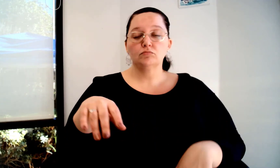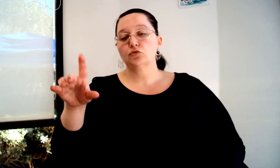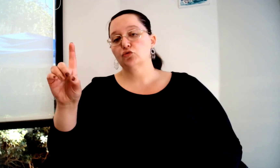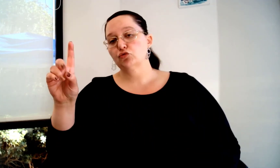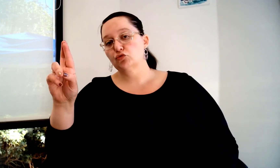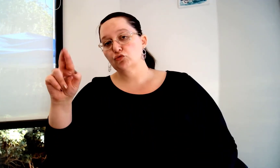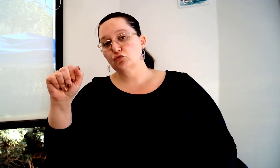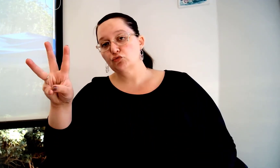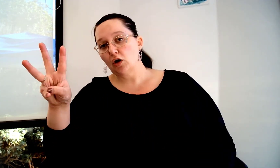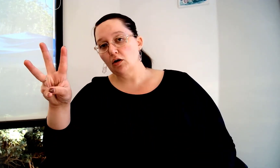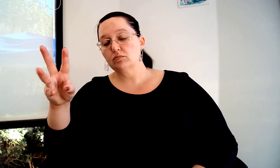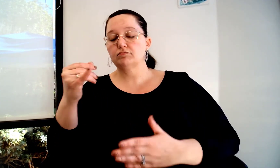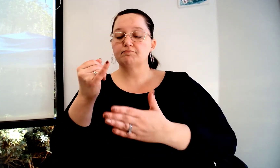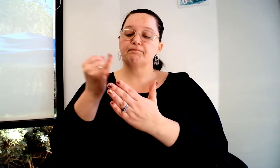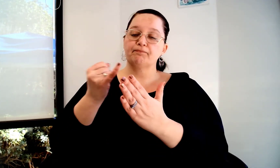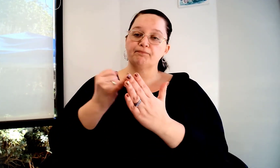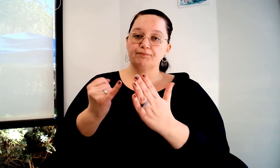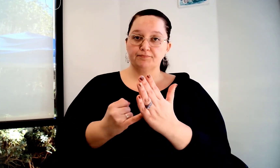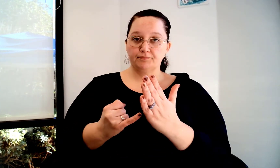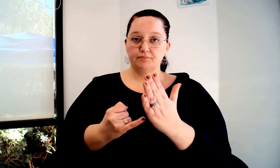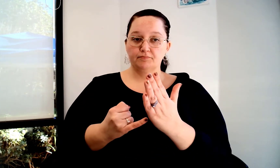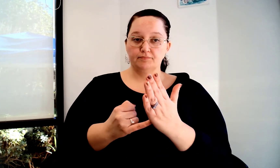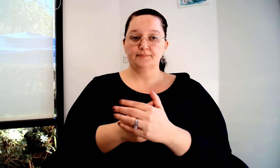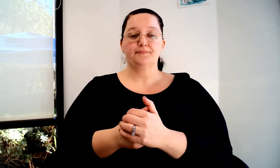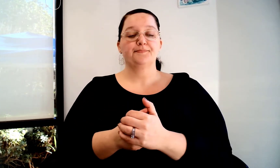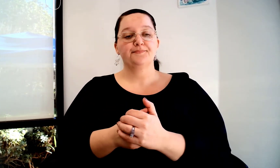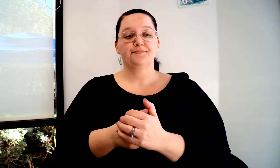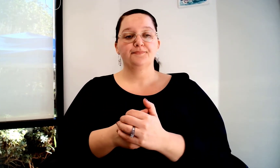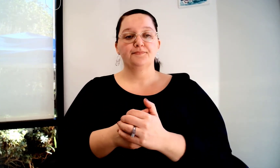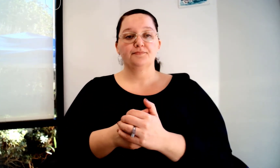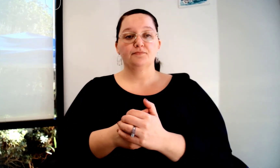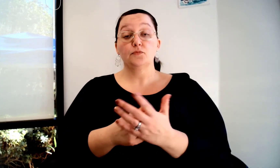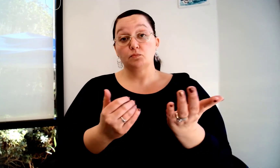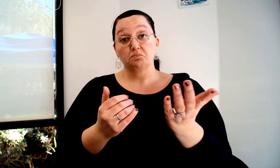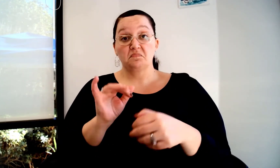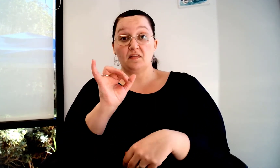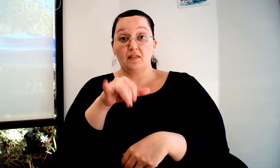Art, brush down twice. Draw or drawing, you're going to wiggle.